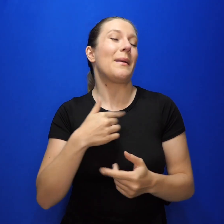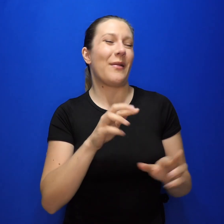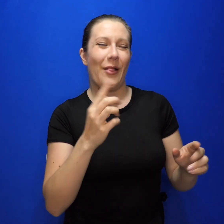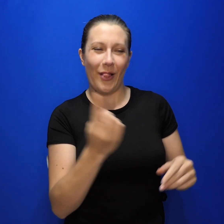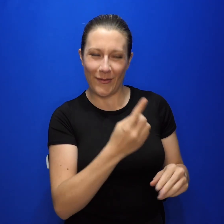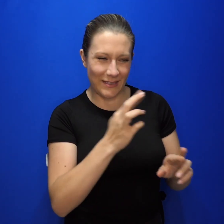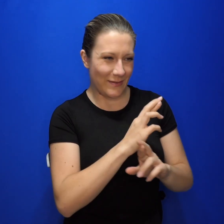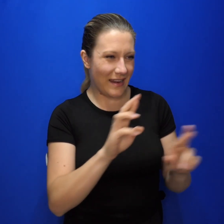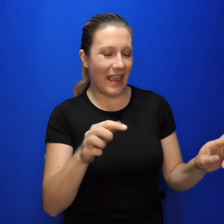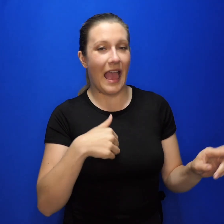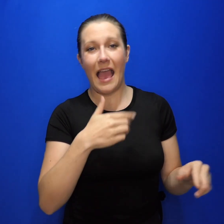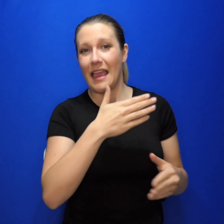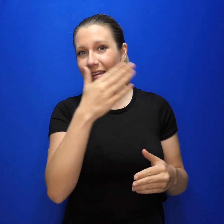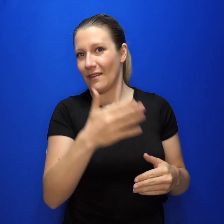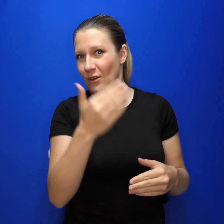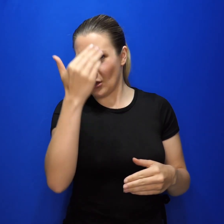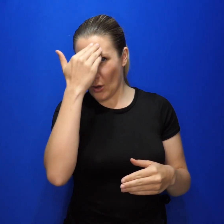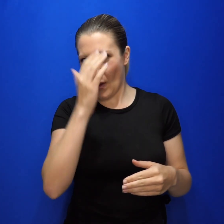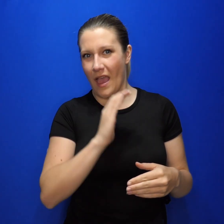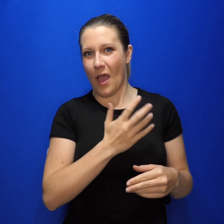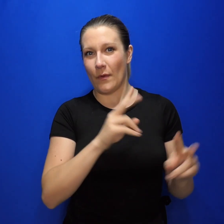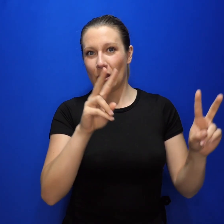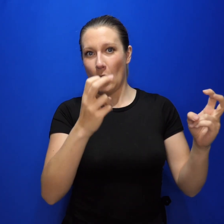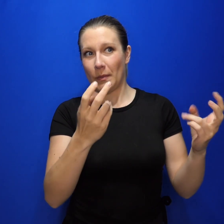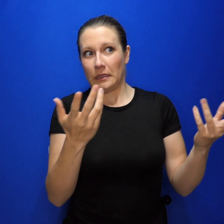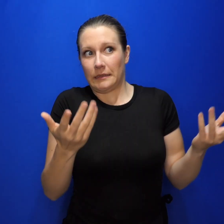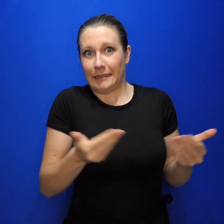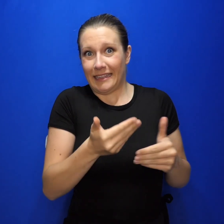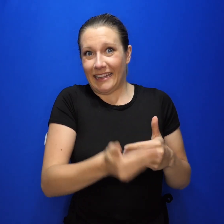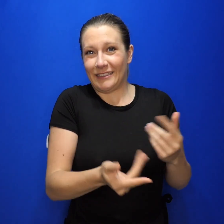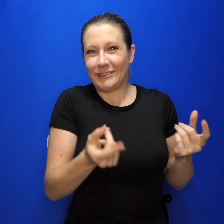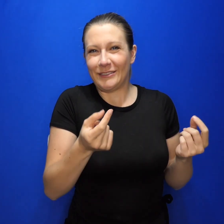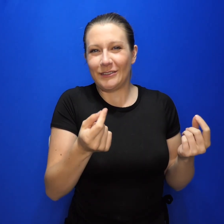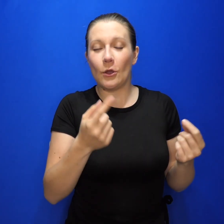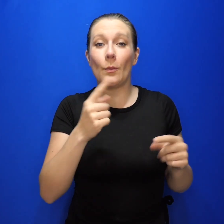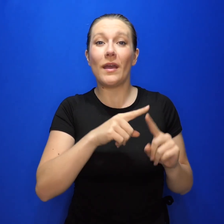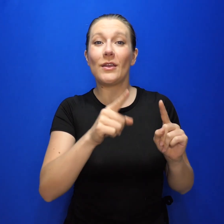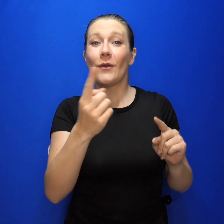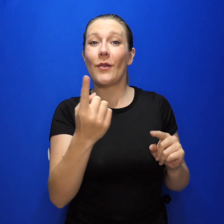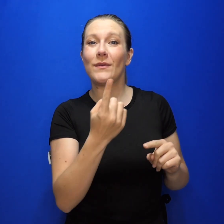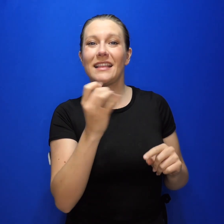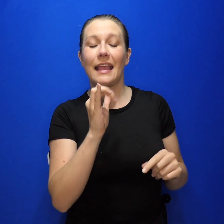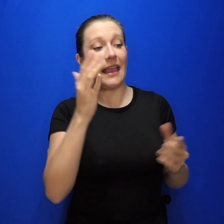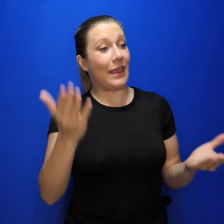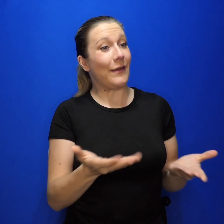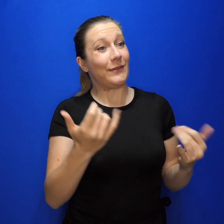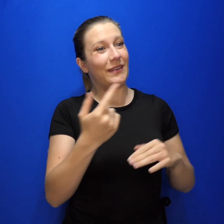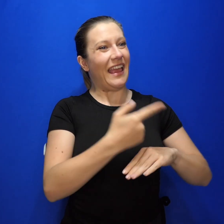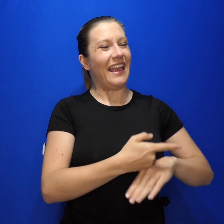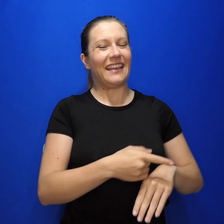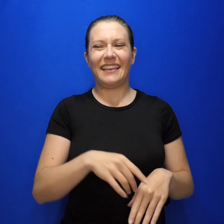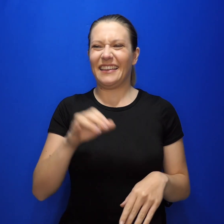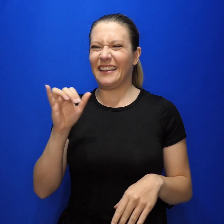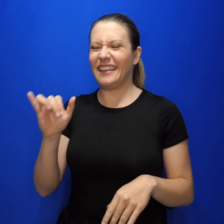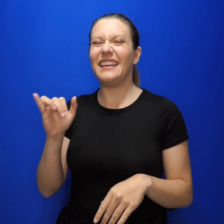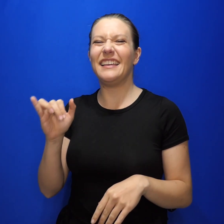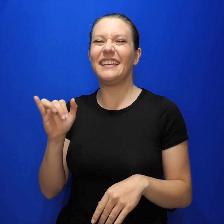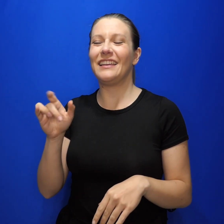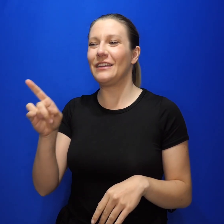ready. I never know what we're going to kind of address. You're like, here, this is today. You're like a member